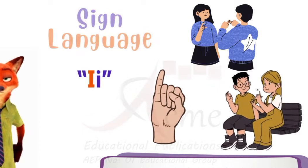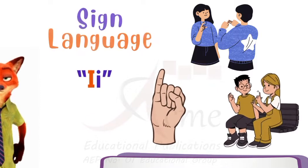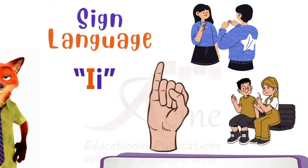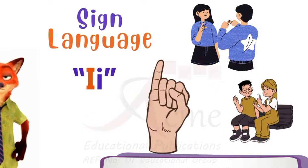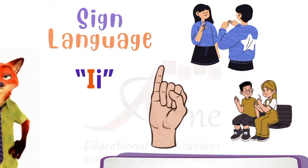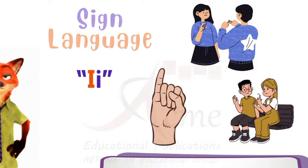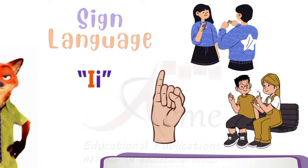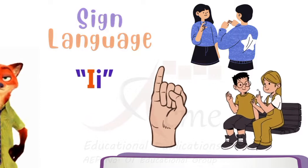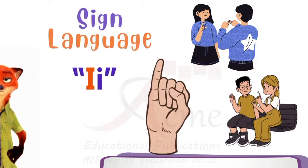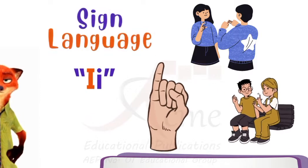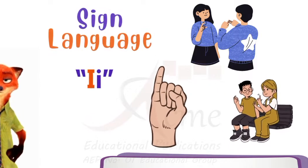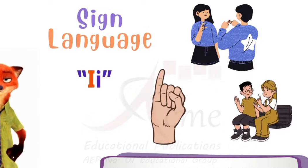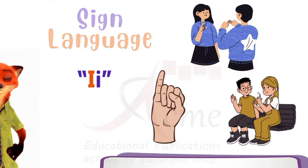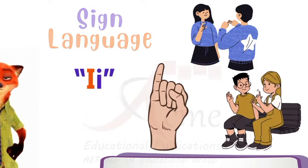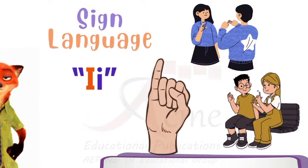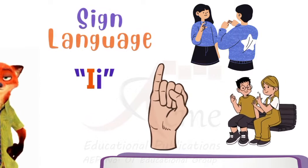Wang-wa.